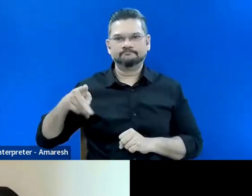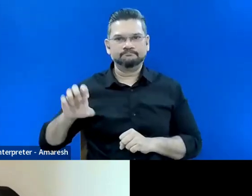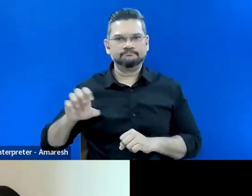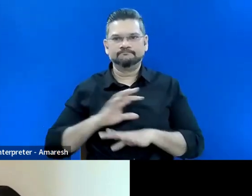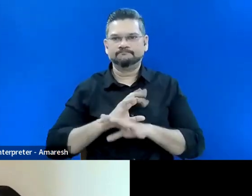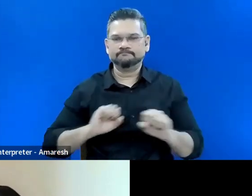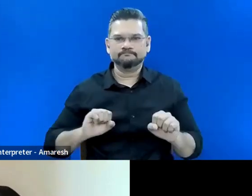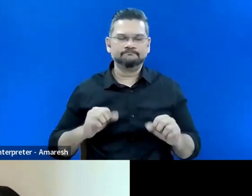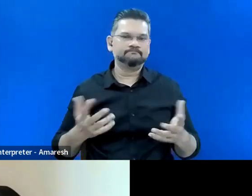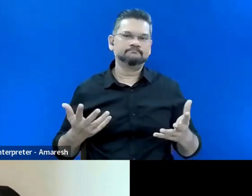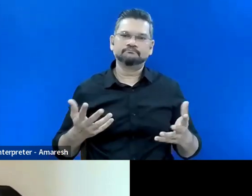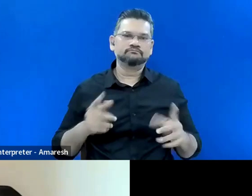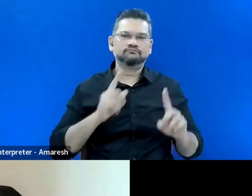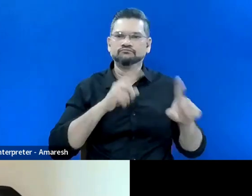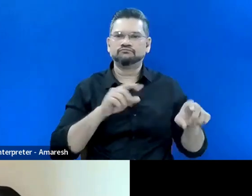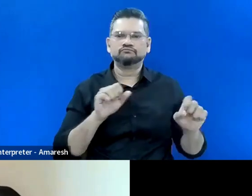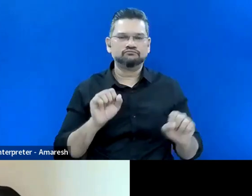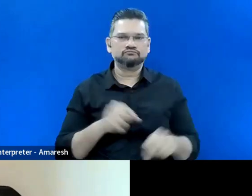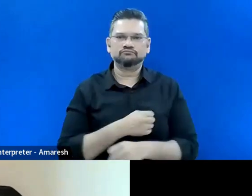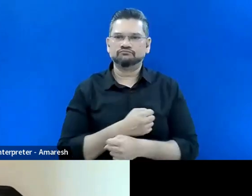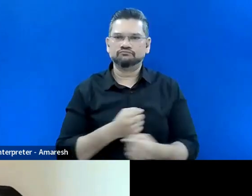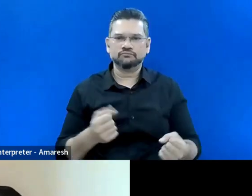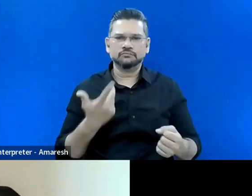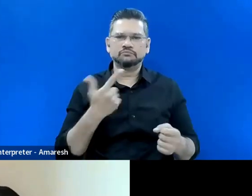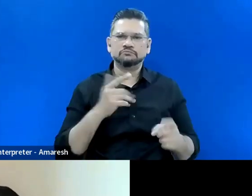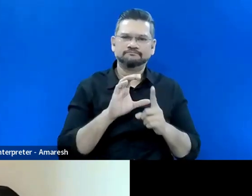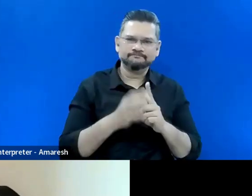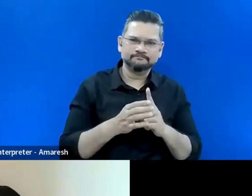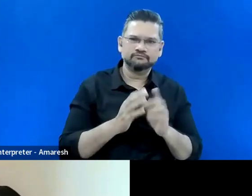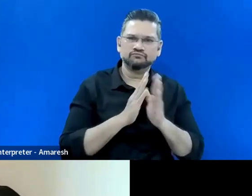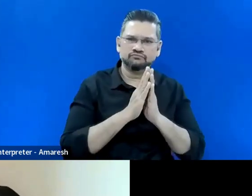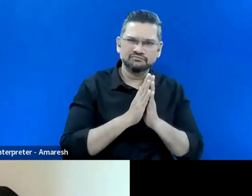the religious barriers, they are so much imposed